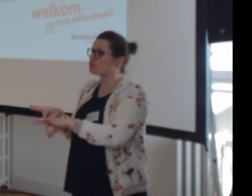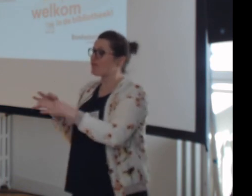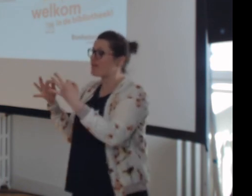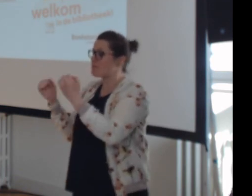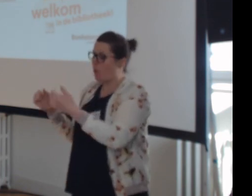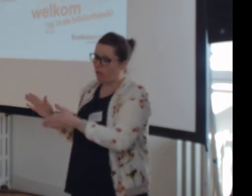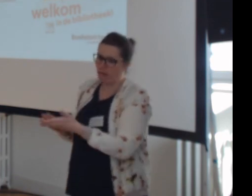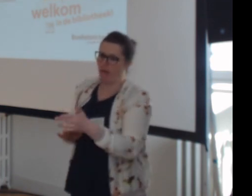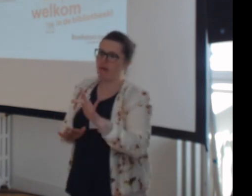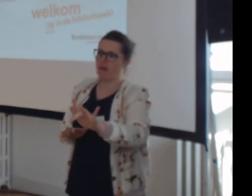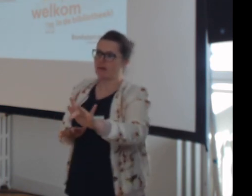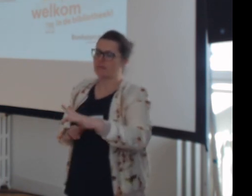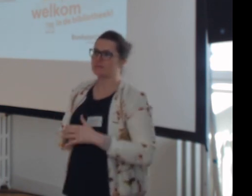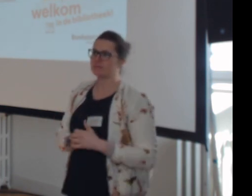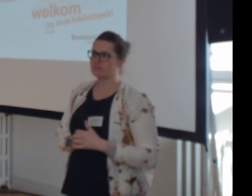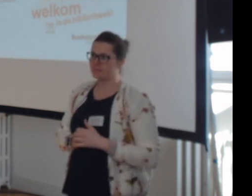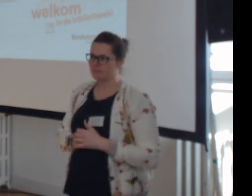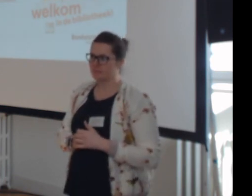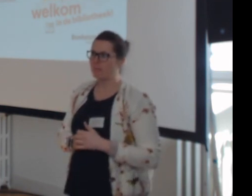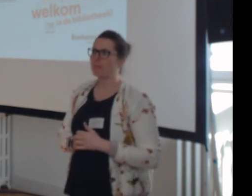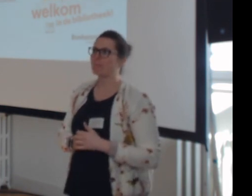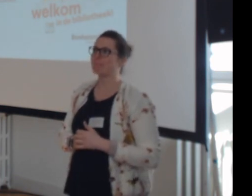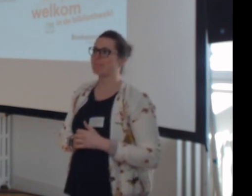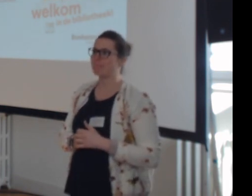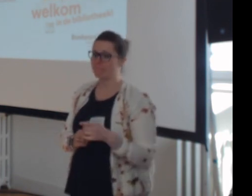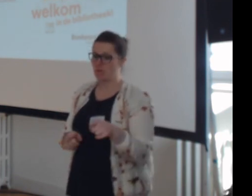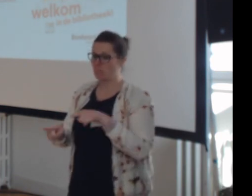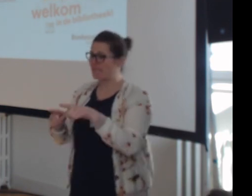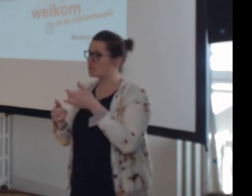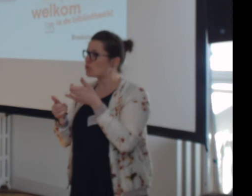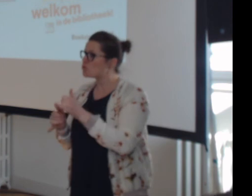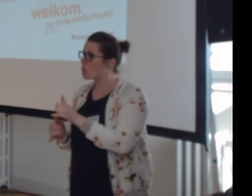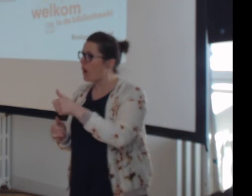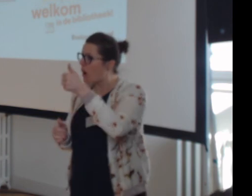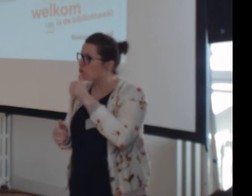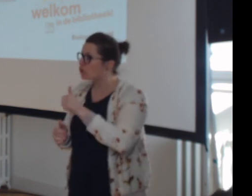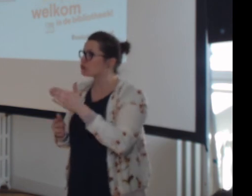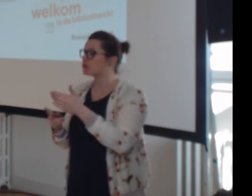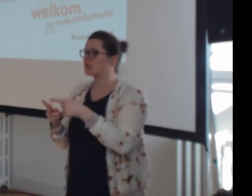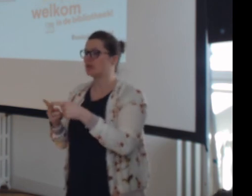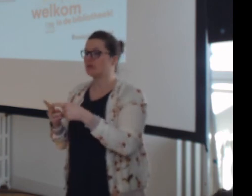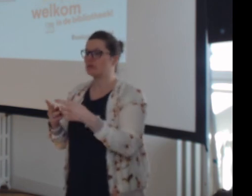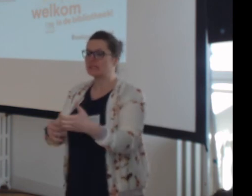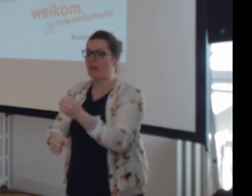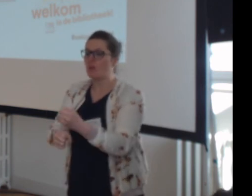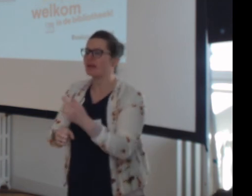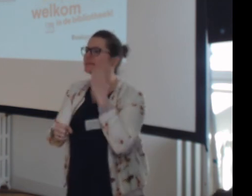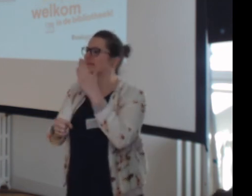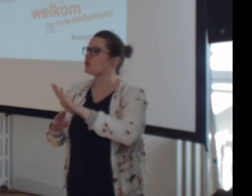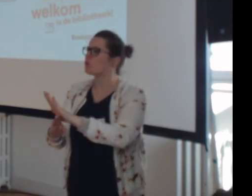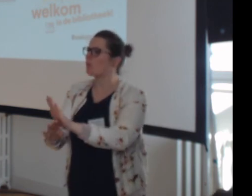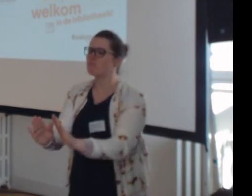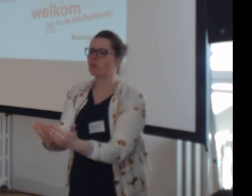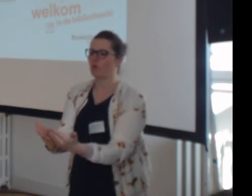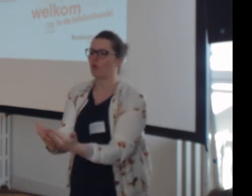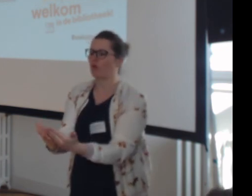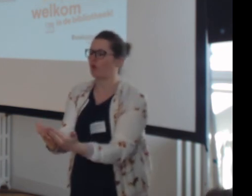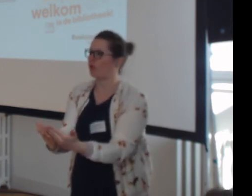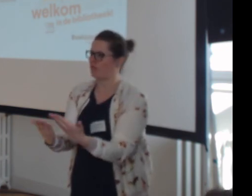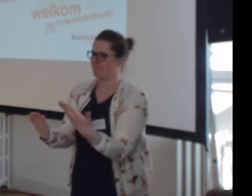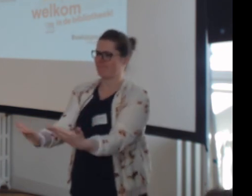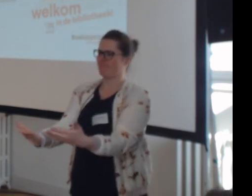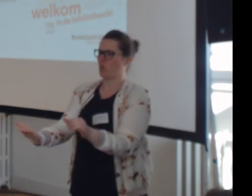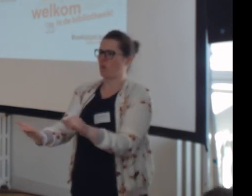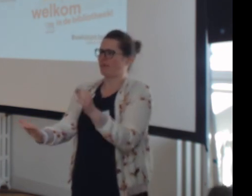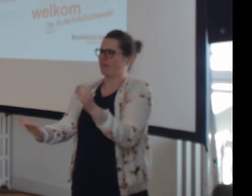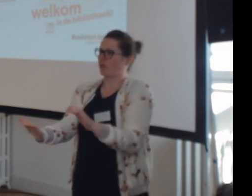We go by in these family centers to work with young parents and to show what a book can be,